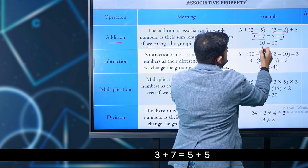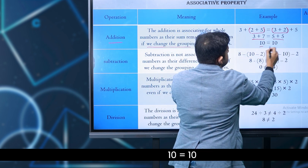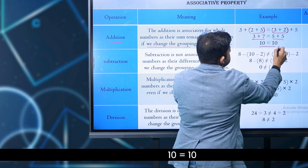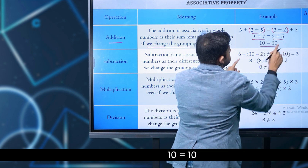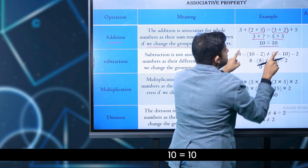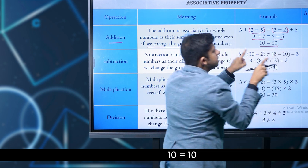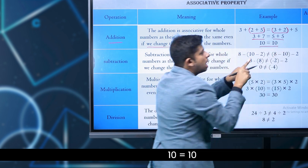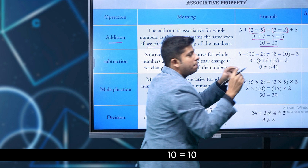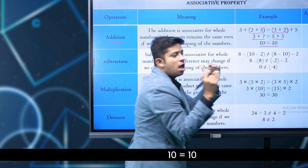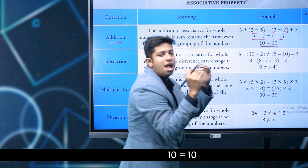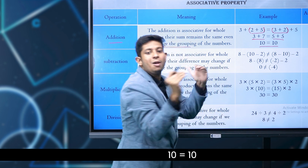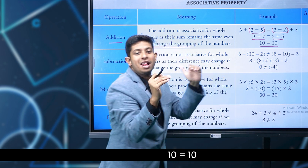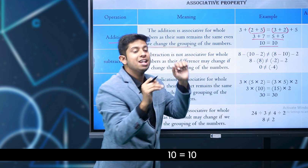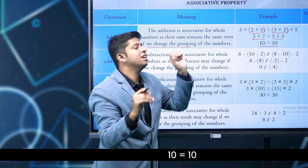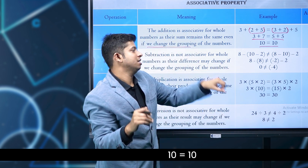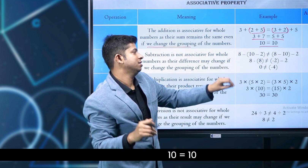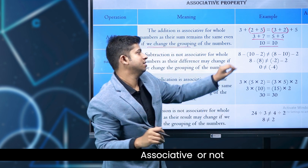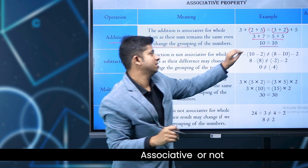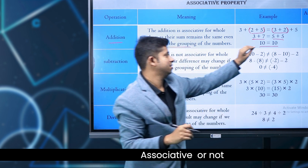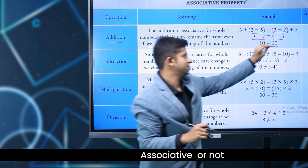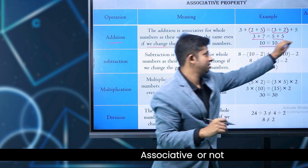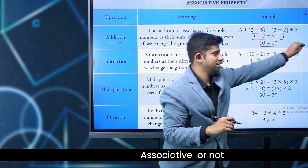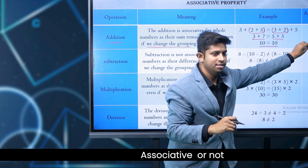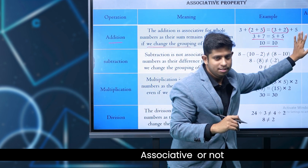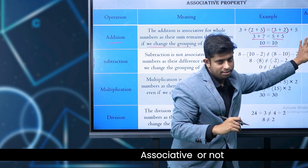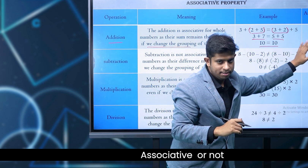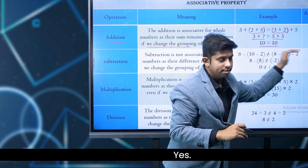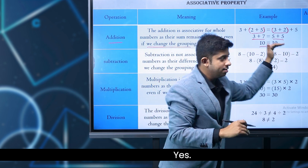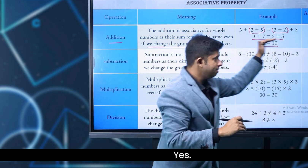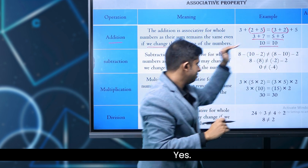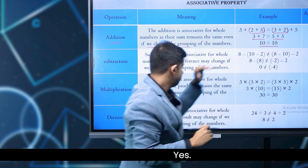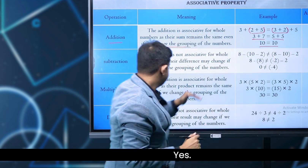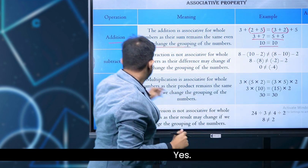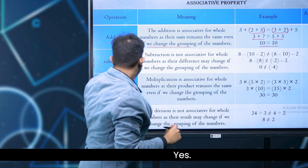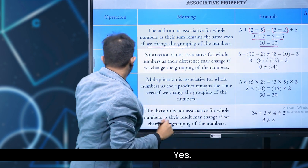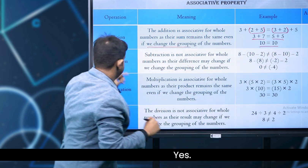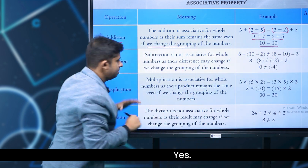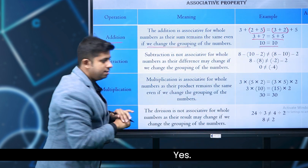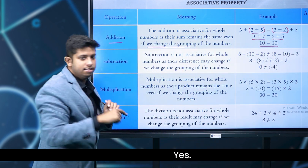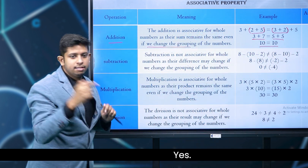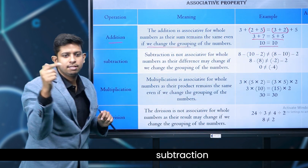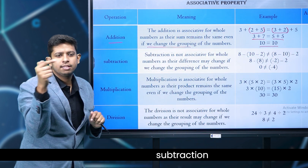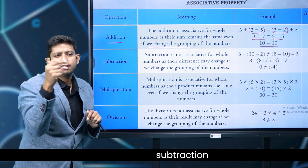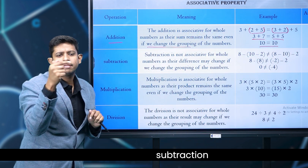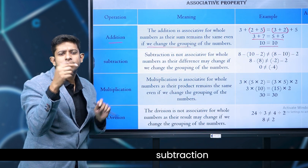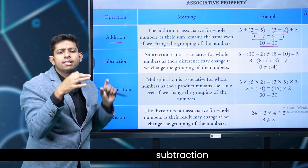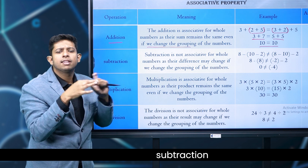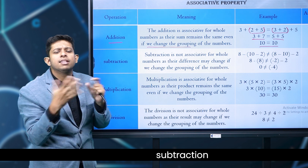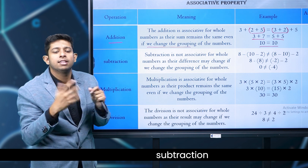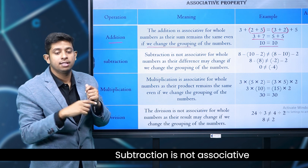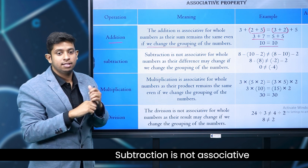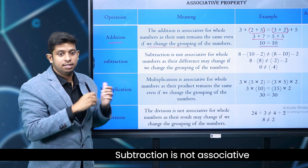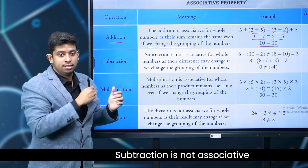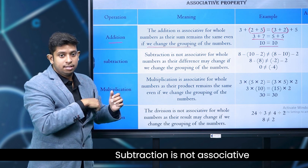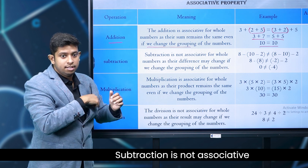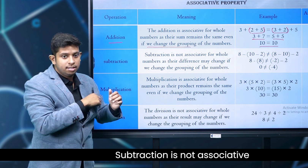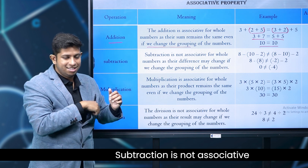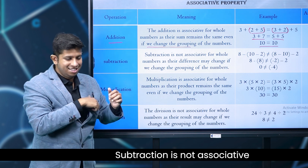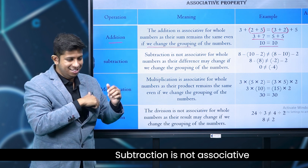Ten is equal to 10. Associative or not? Yes. Subtraction. Subtraction is not associative